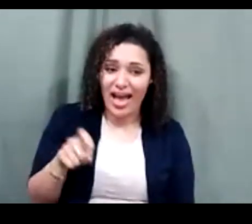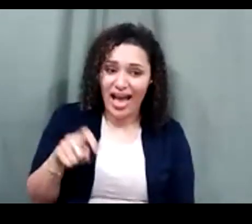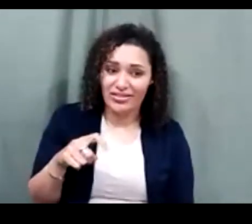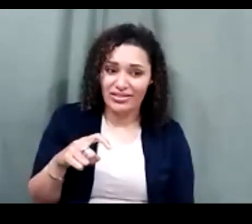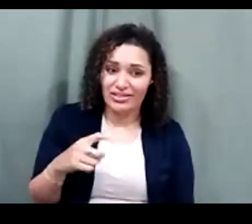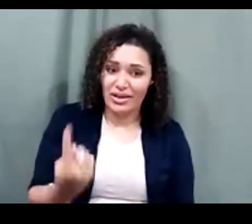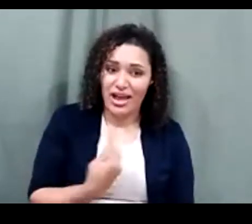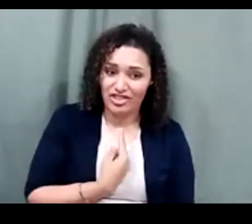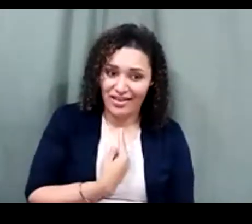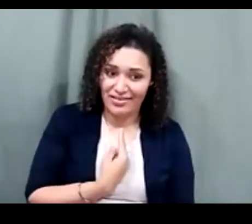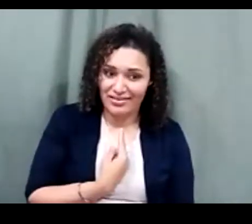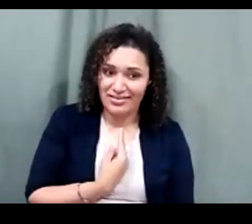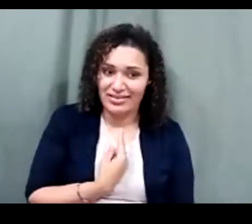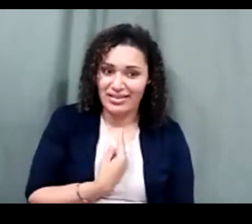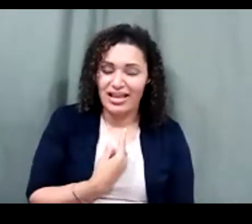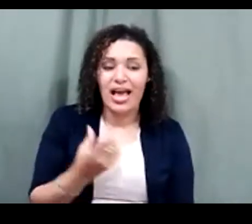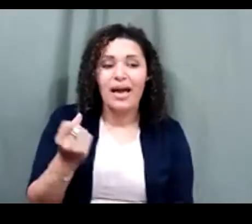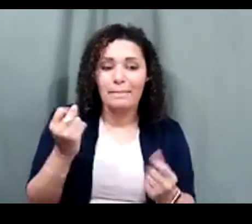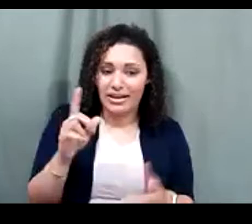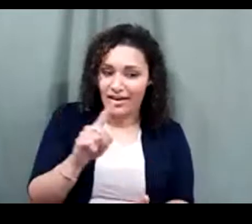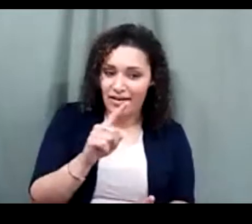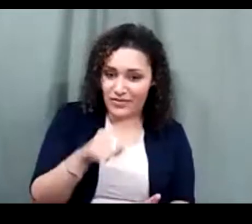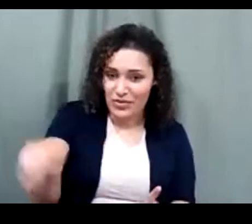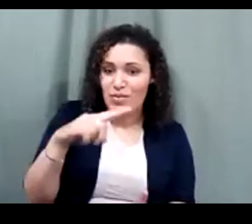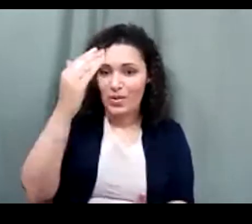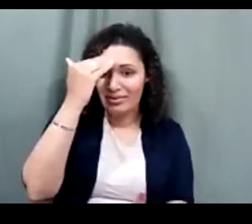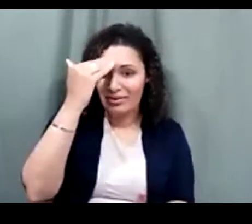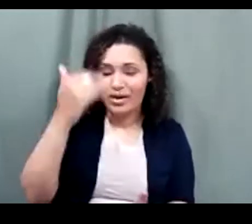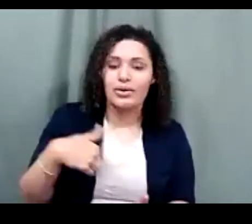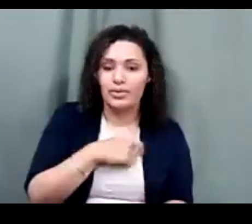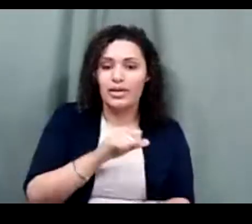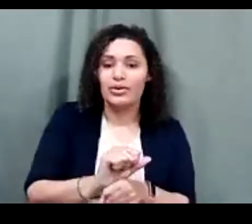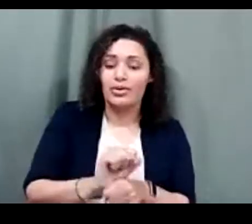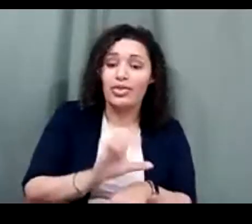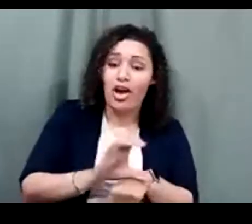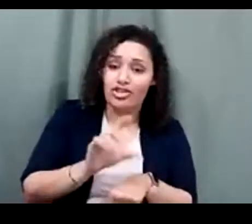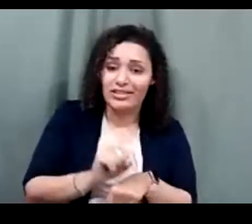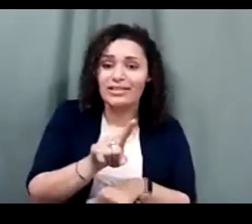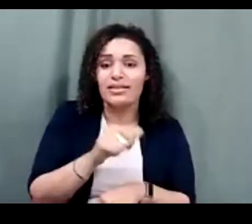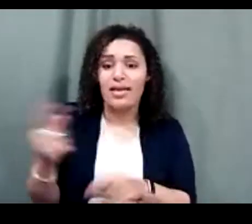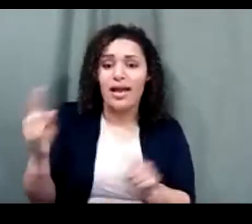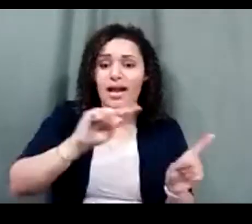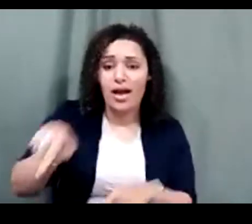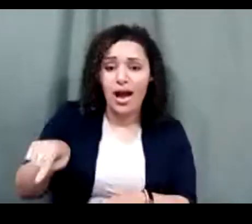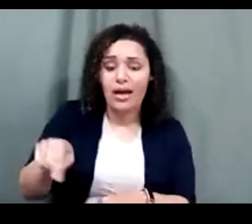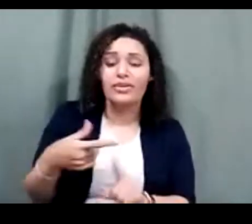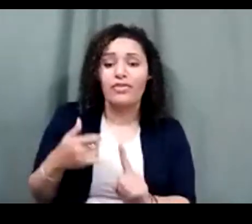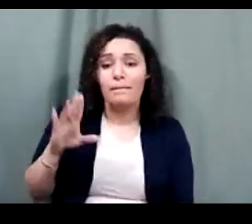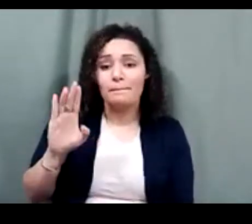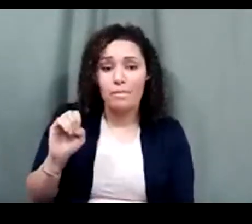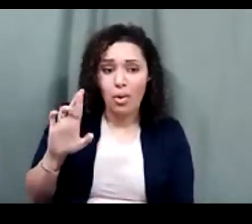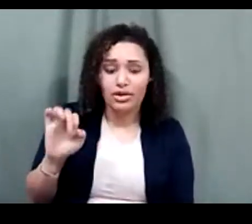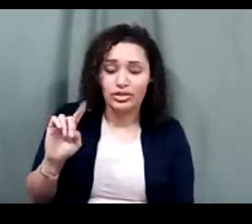So as many of you know, we work with a consultant from Bordeaux who comes over every year, and he helps us